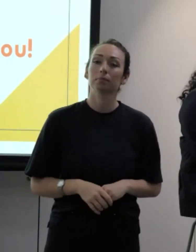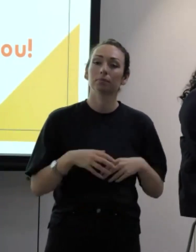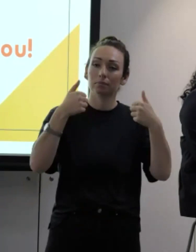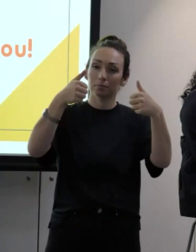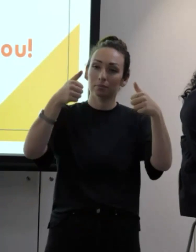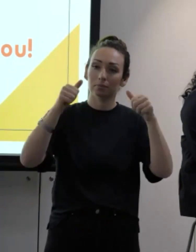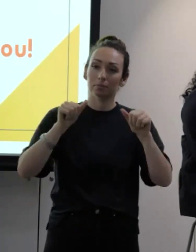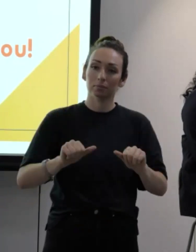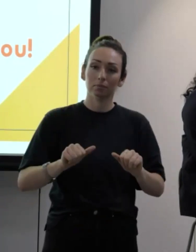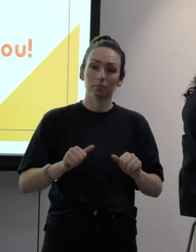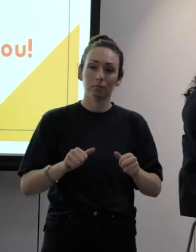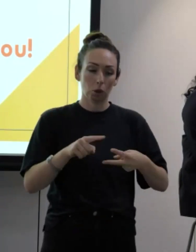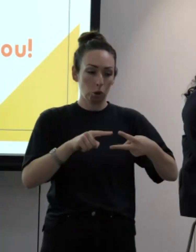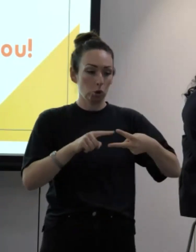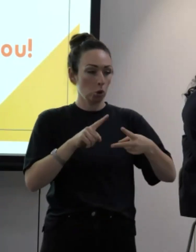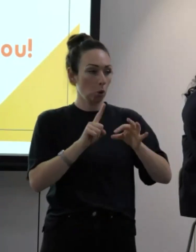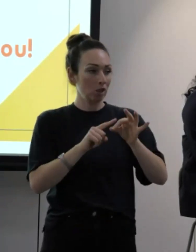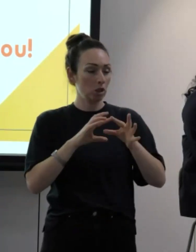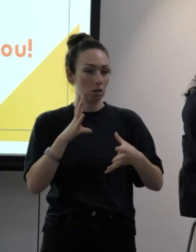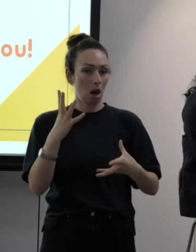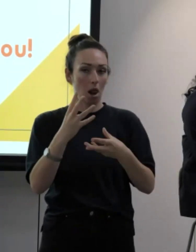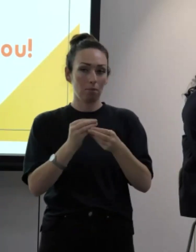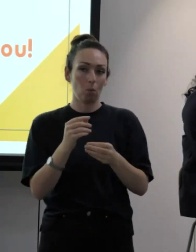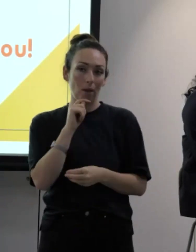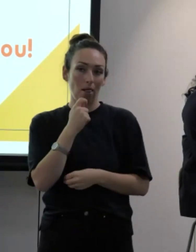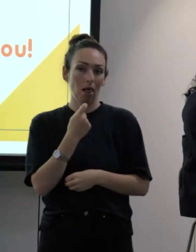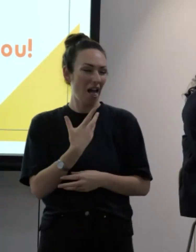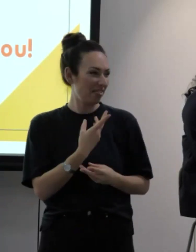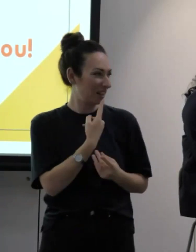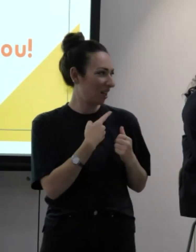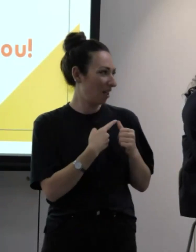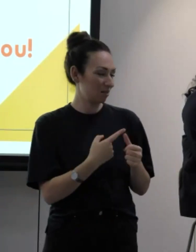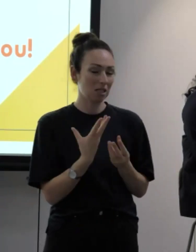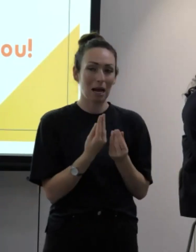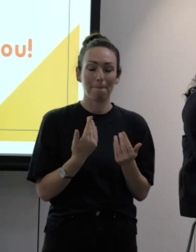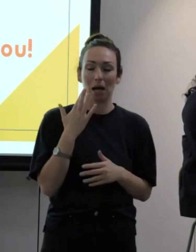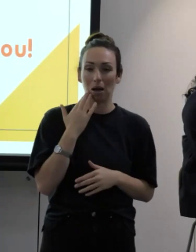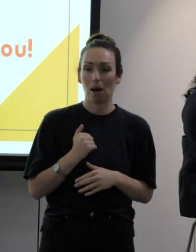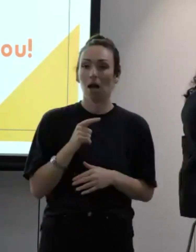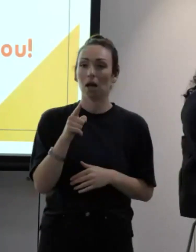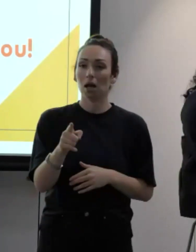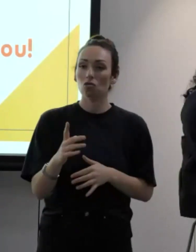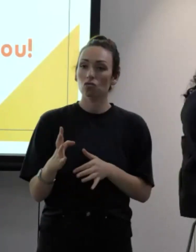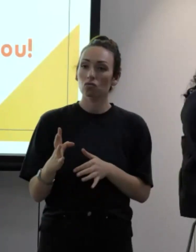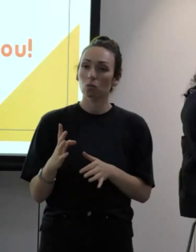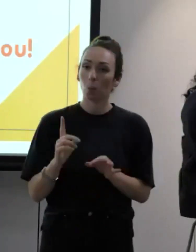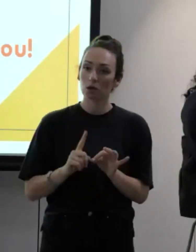I'm going to combine these two questions. I'm not sure if these have been answered in some form, but they relate